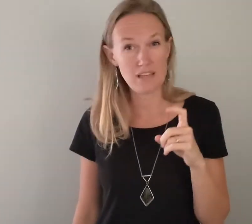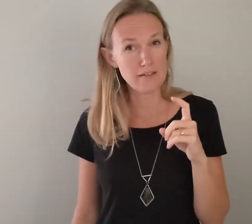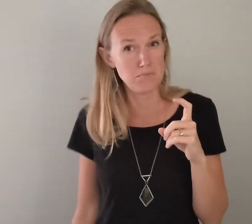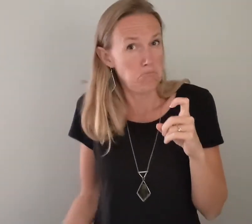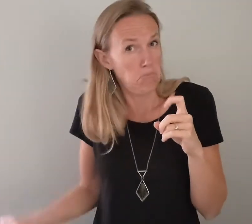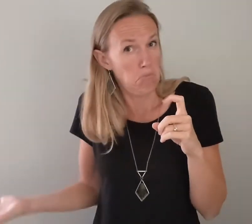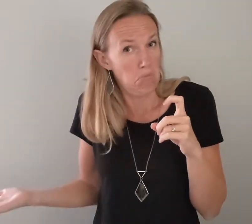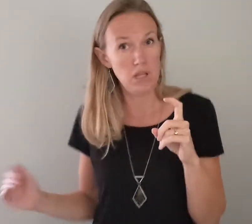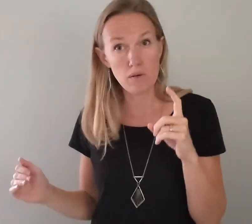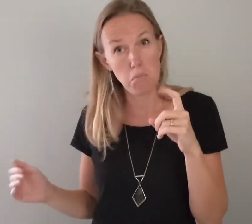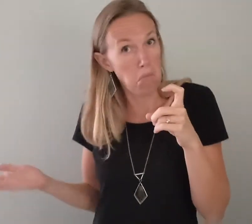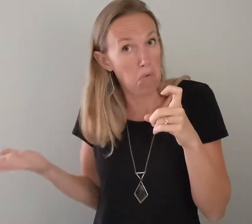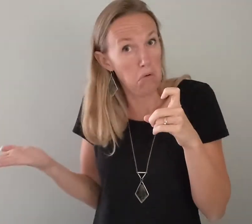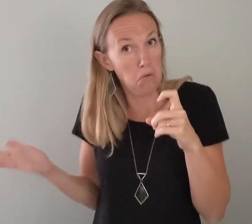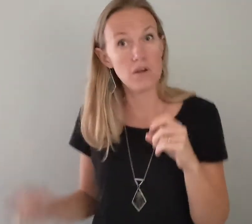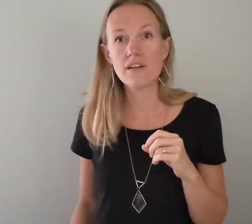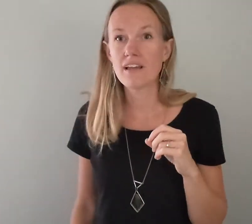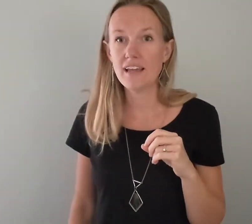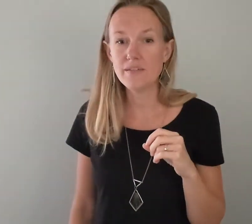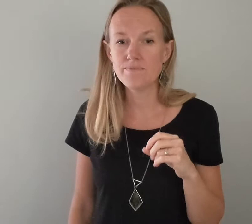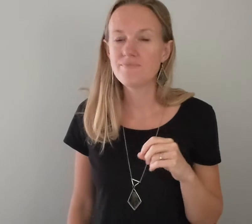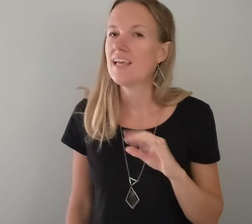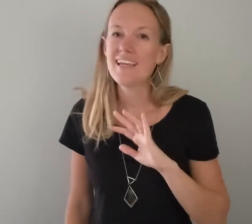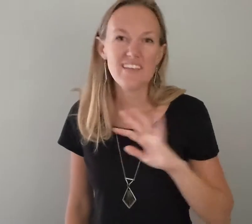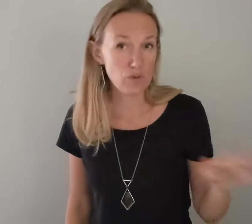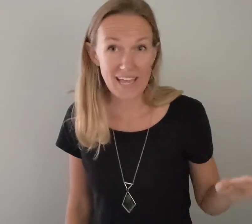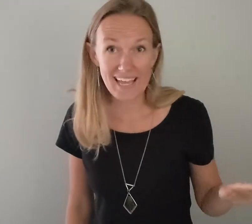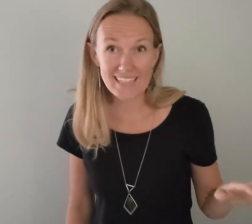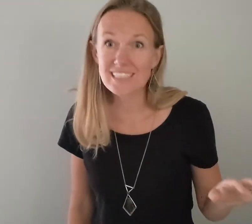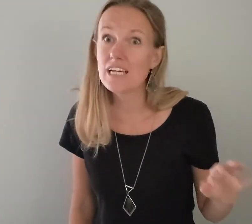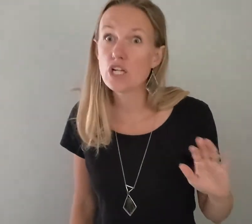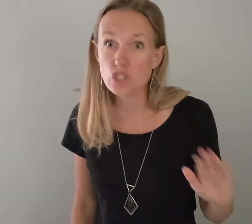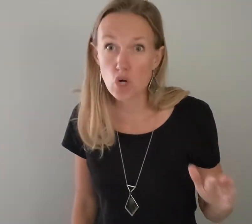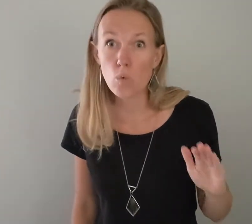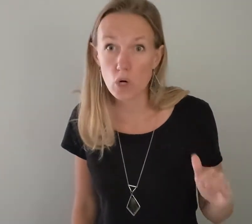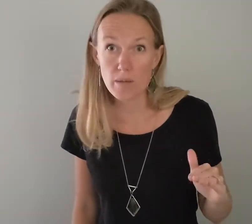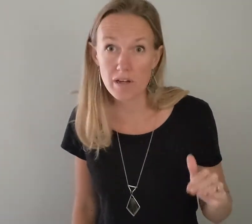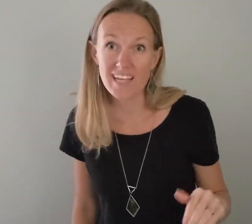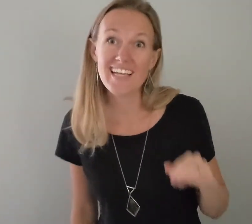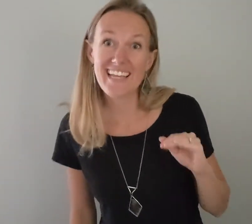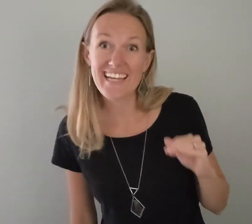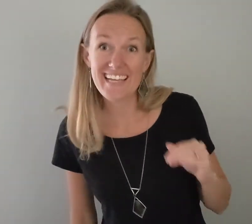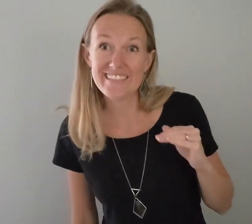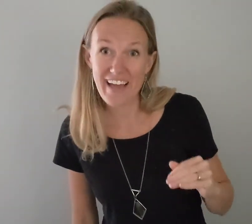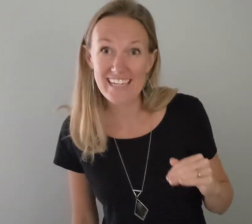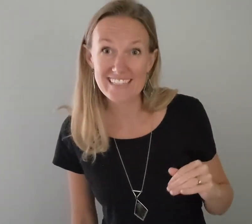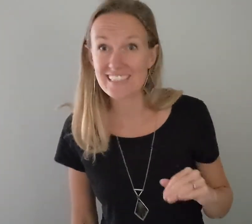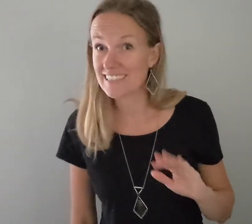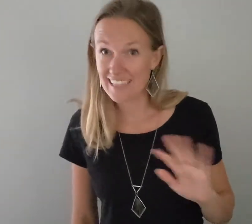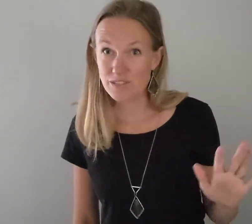end. Like, who? Okay? If you can't, don't worry about it. It is fast. That's